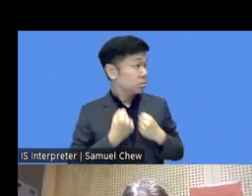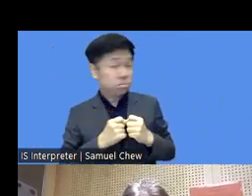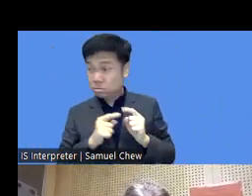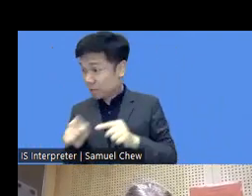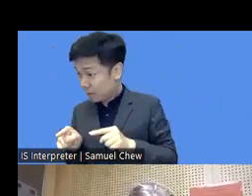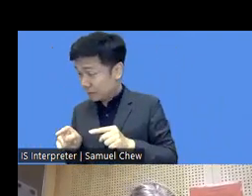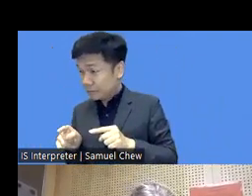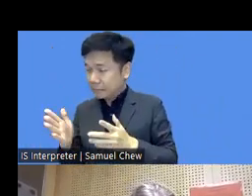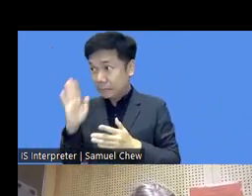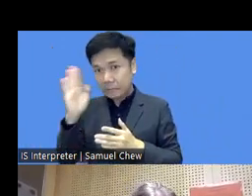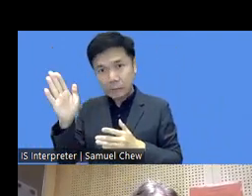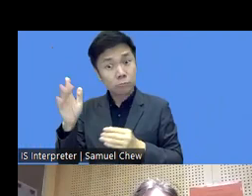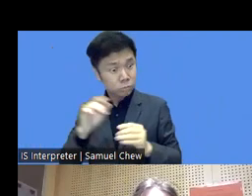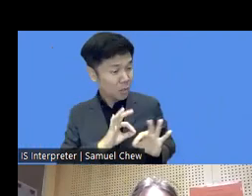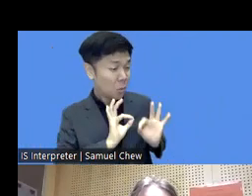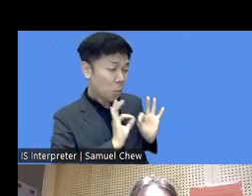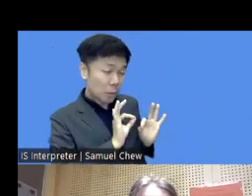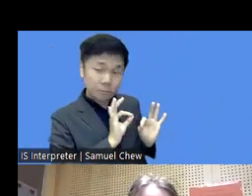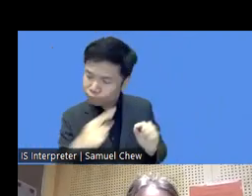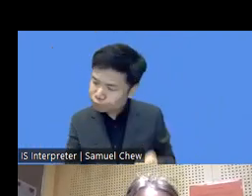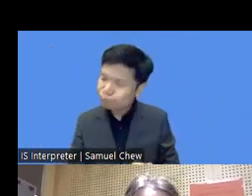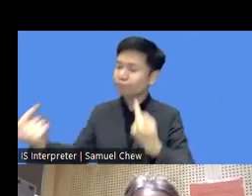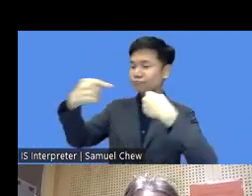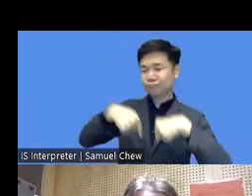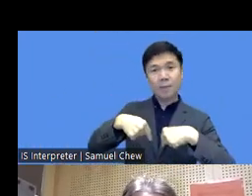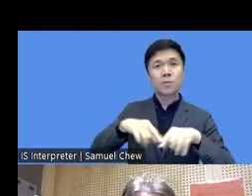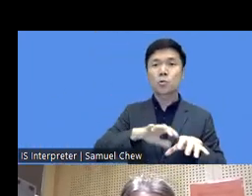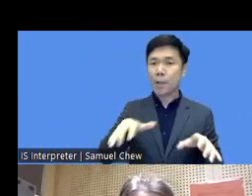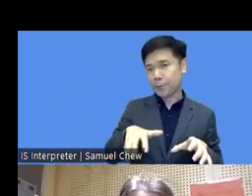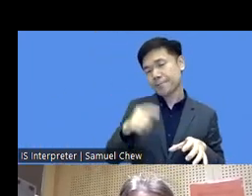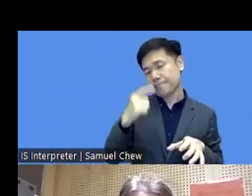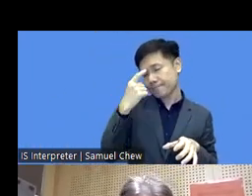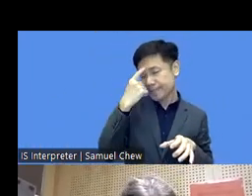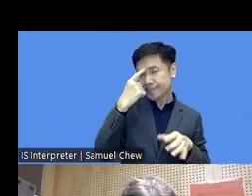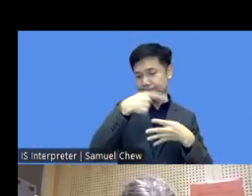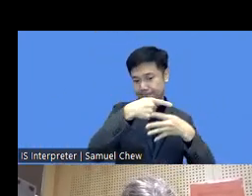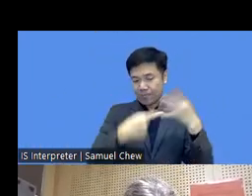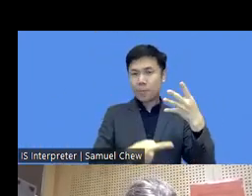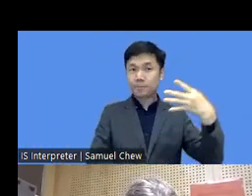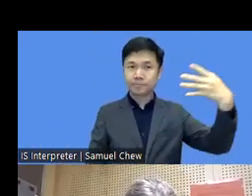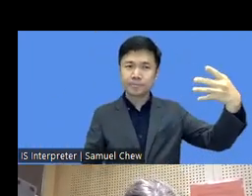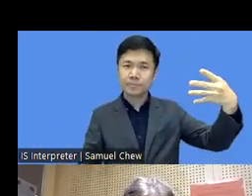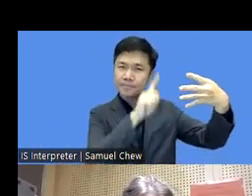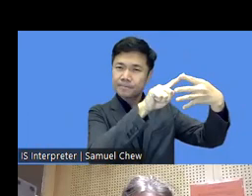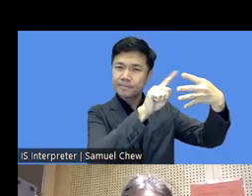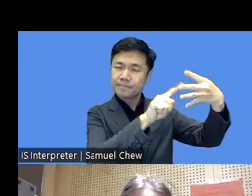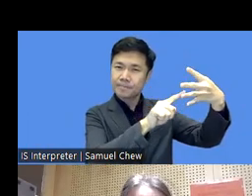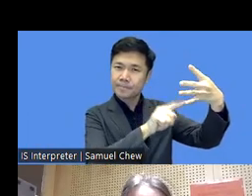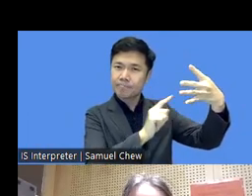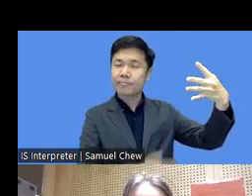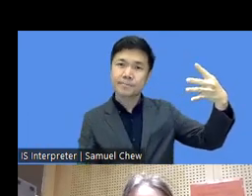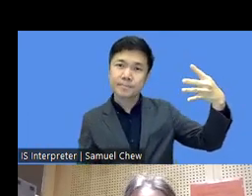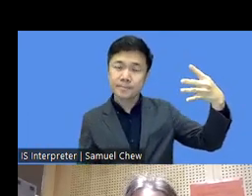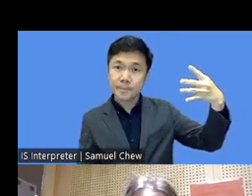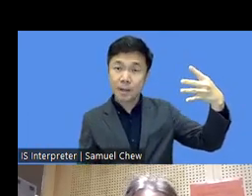Y el cuarto, apoyar condiciones en los países de origen para volver